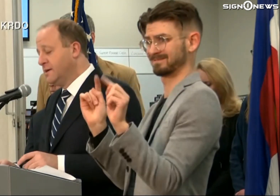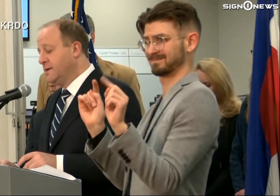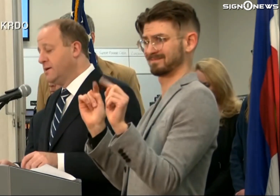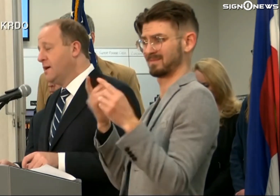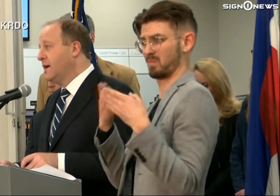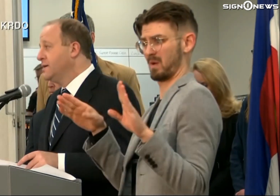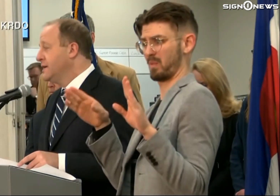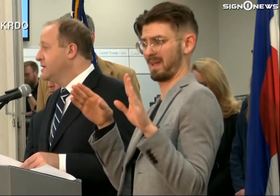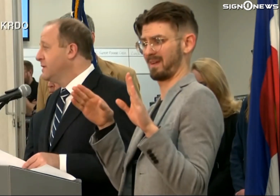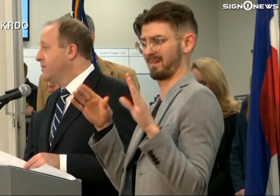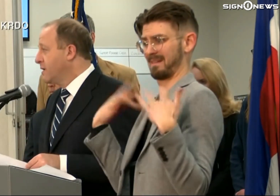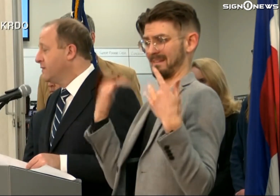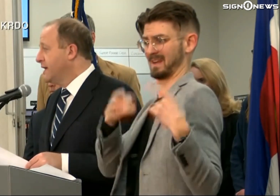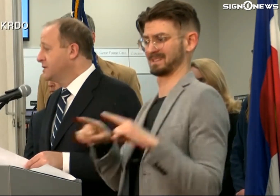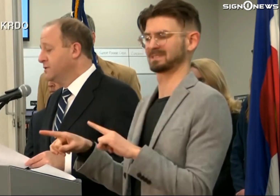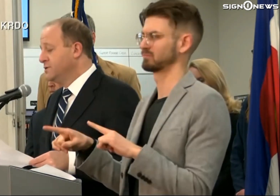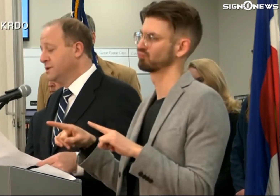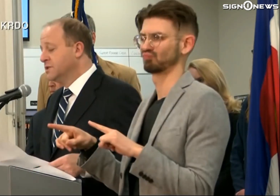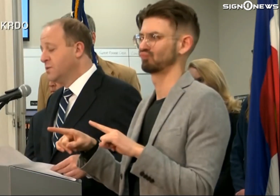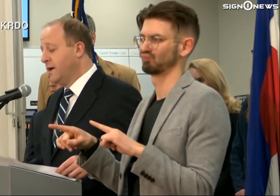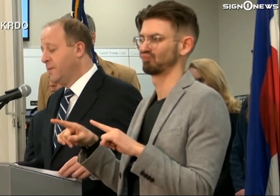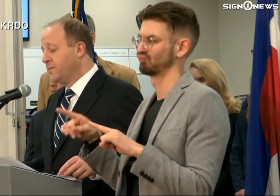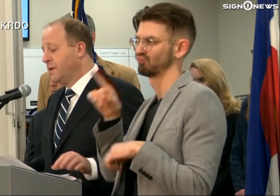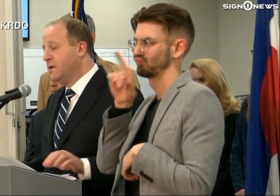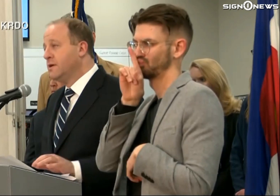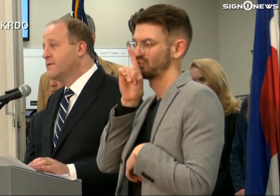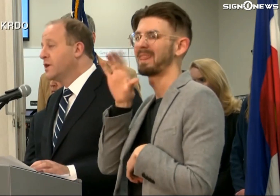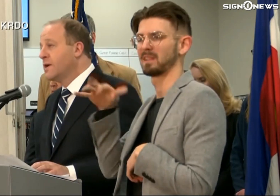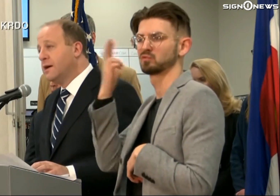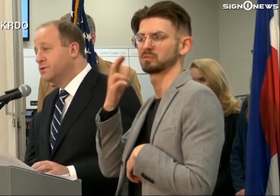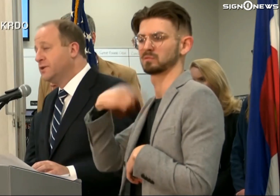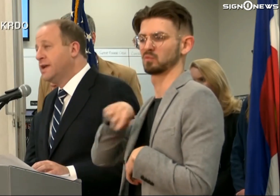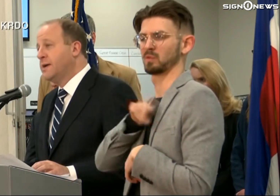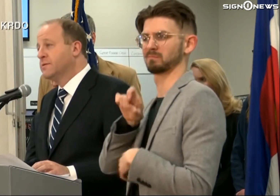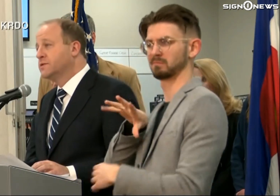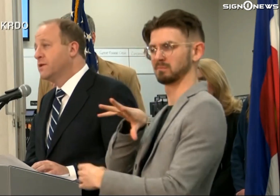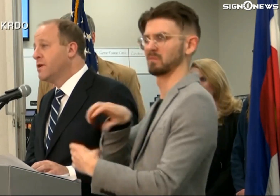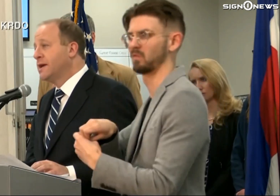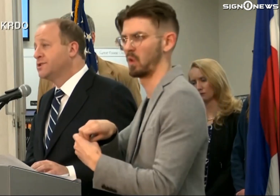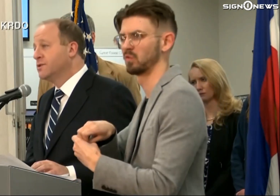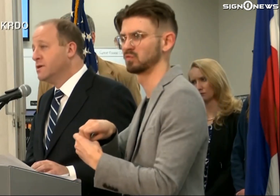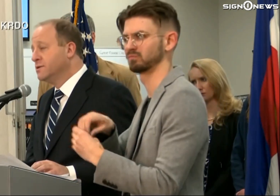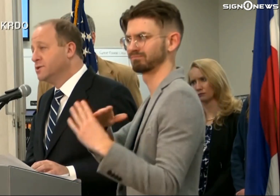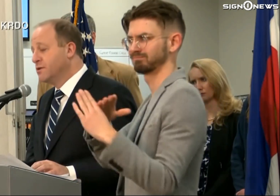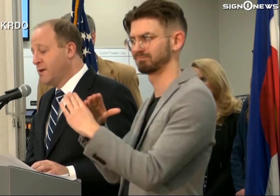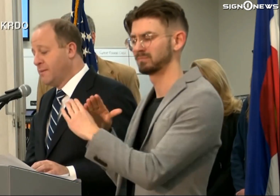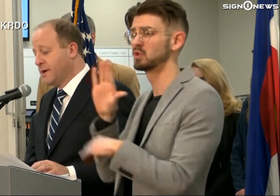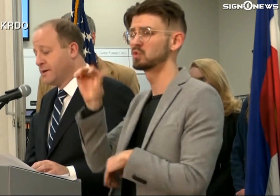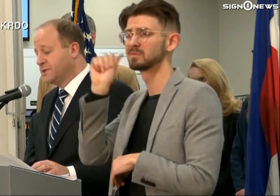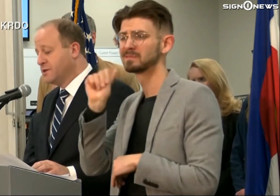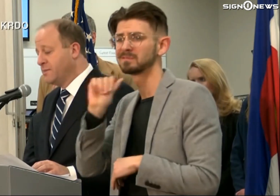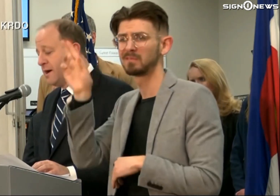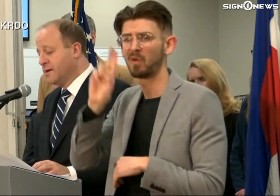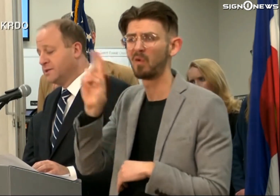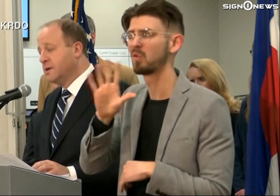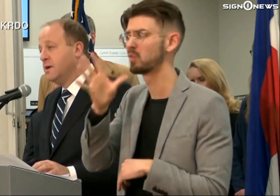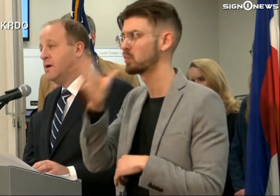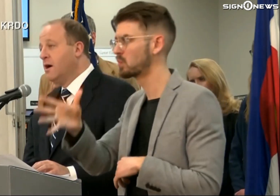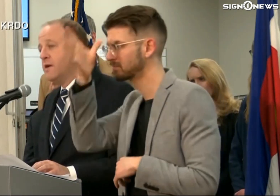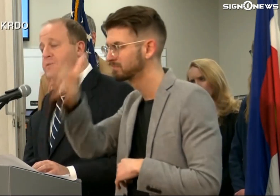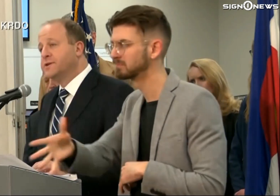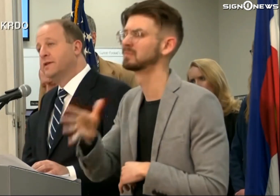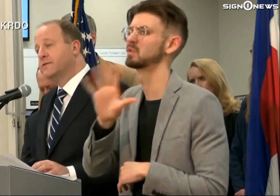us need to be part of that solution as well. For your elderly neighbors, for your aunts, your uncles, your grandparents, your